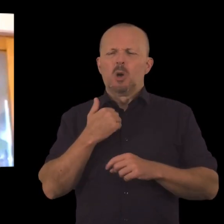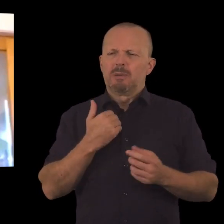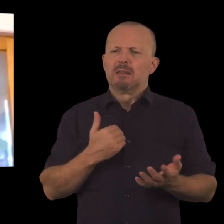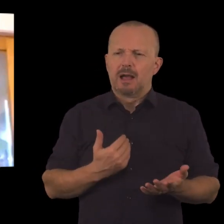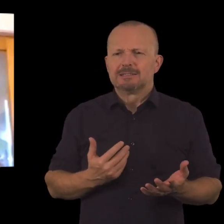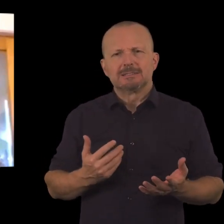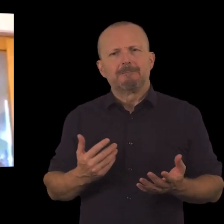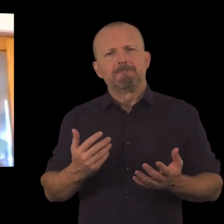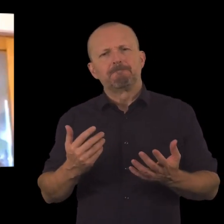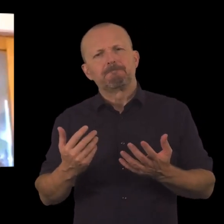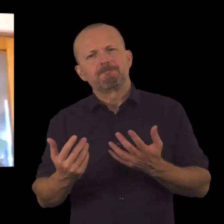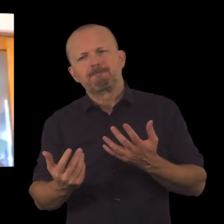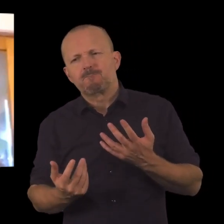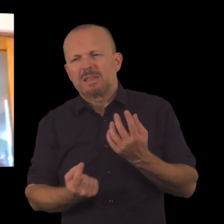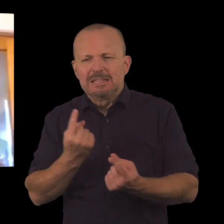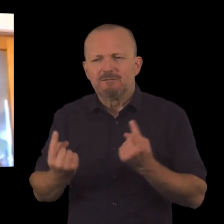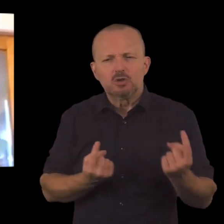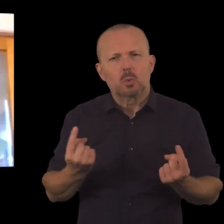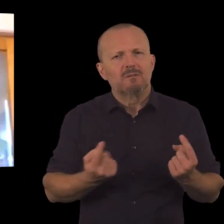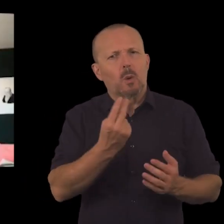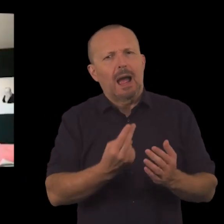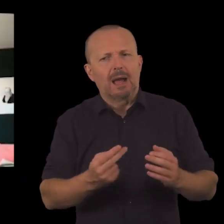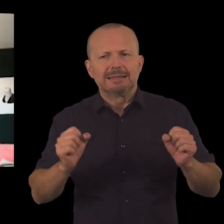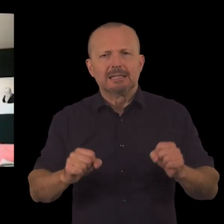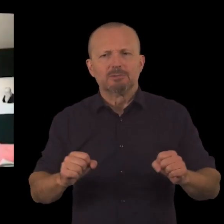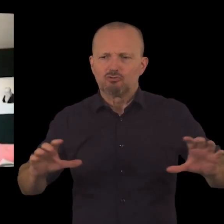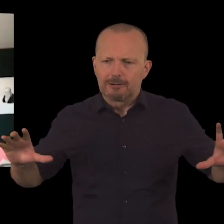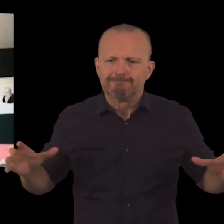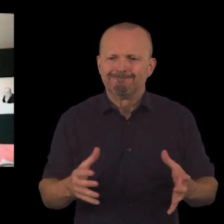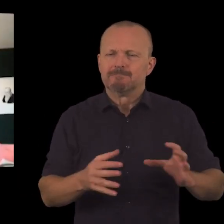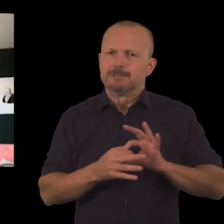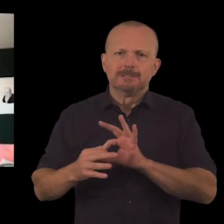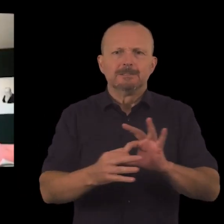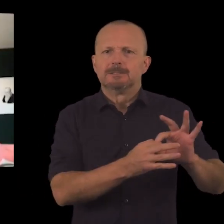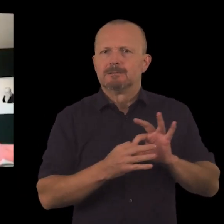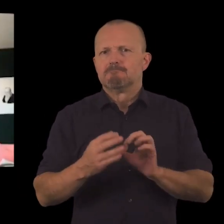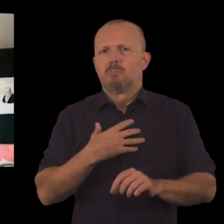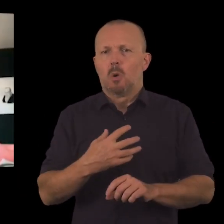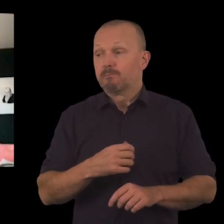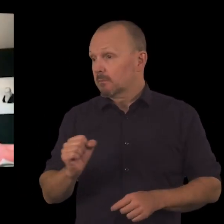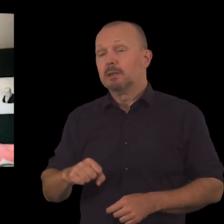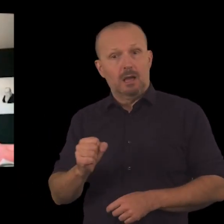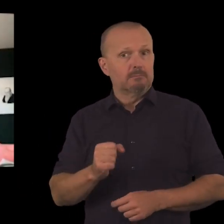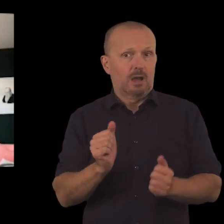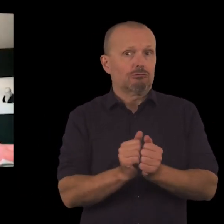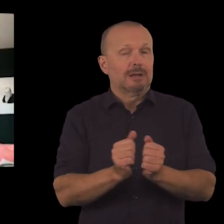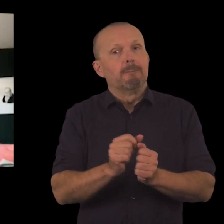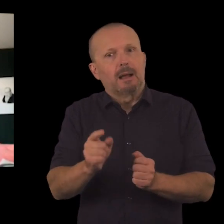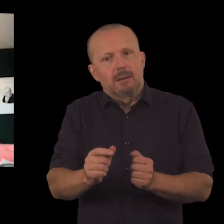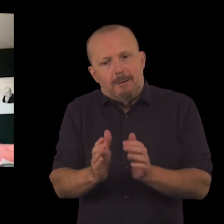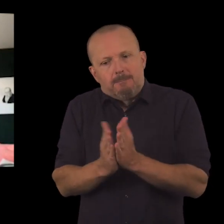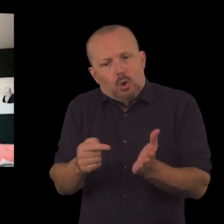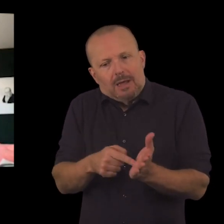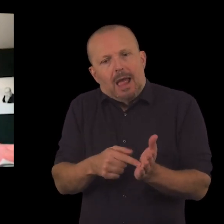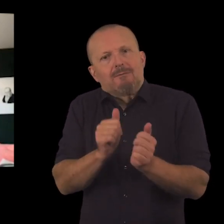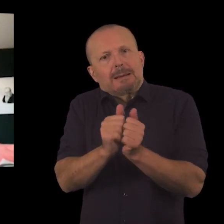more supportive of each other in some way. Yeah. Absolutely. And look, lots of these games are really good for this